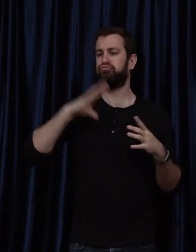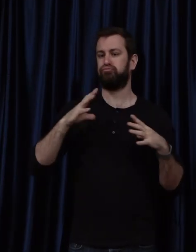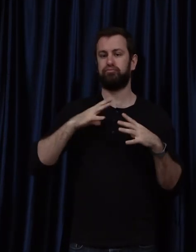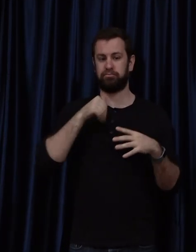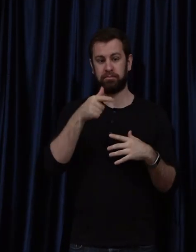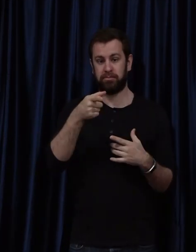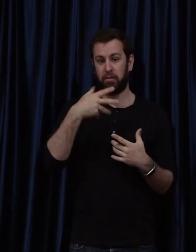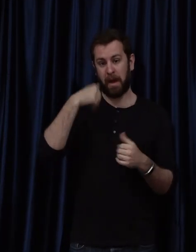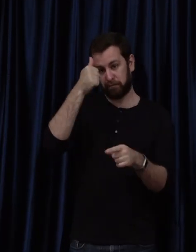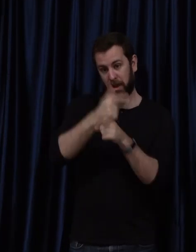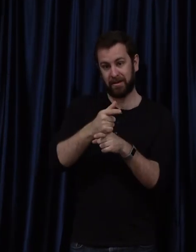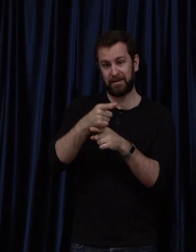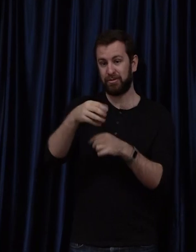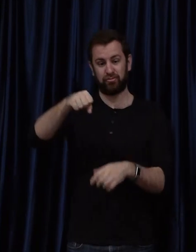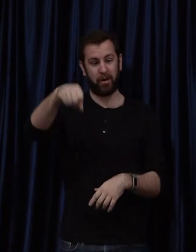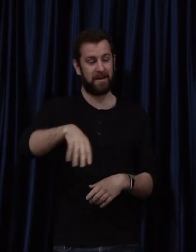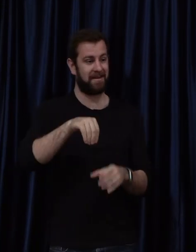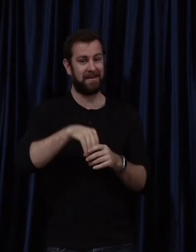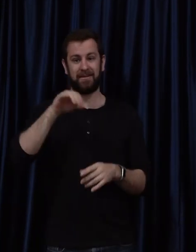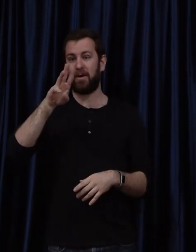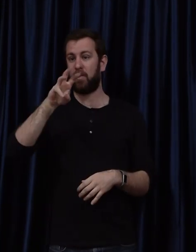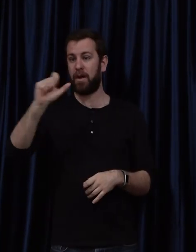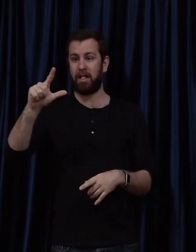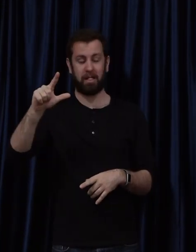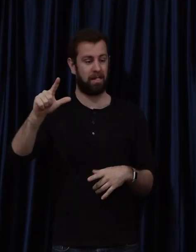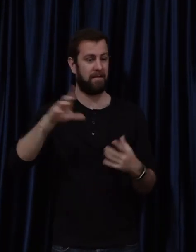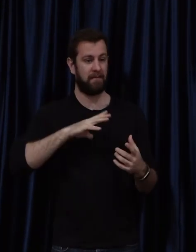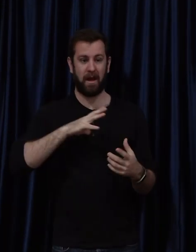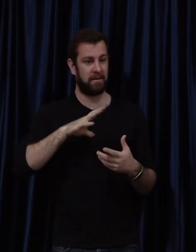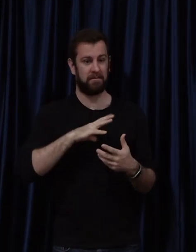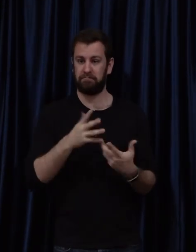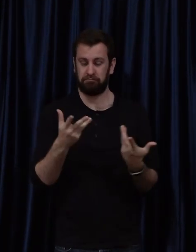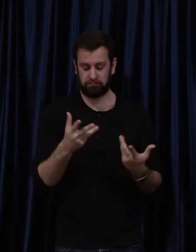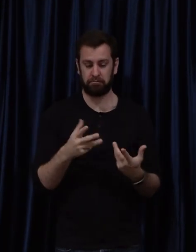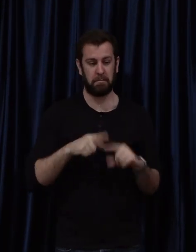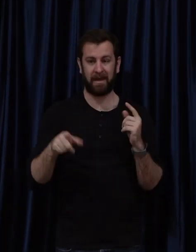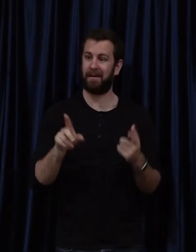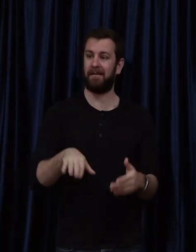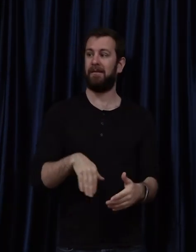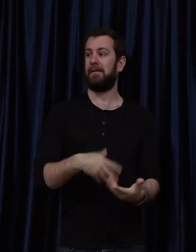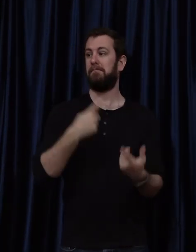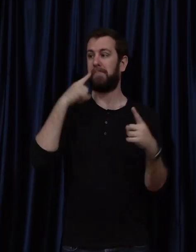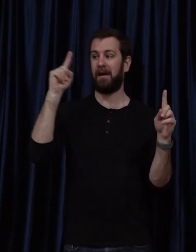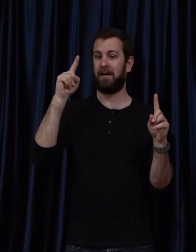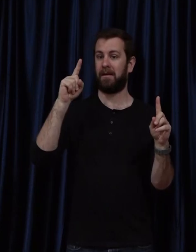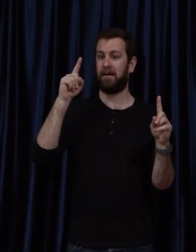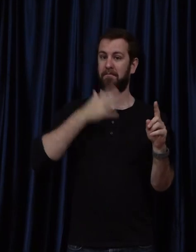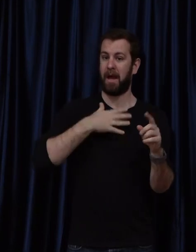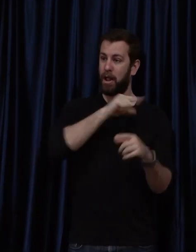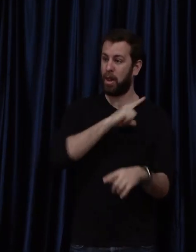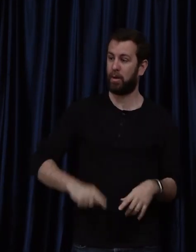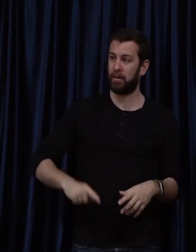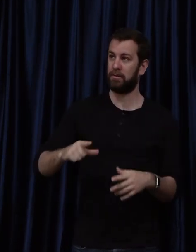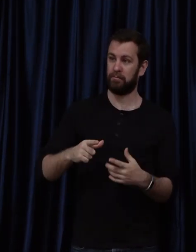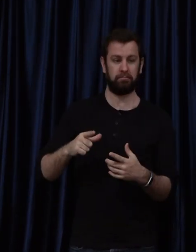you. You dropped me in the well. The caravan picked me up. But ultimately, this is what my Lord has decreed for me. So